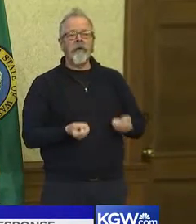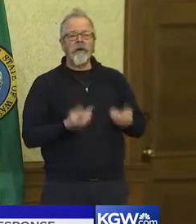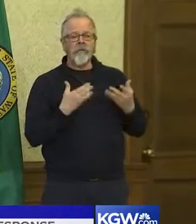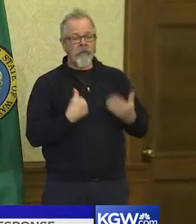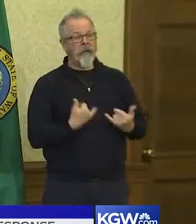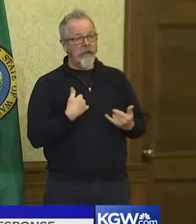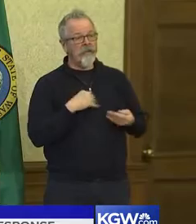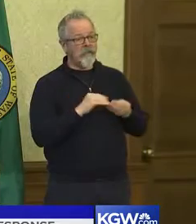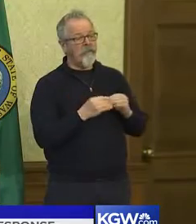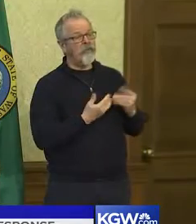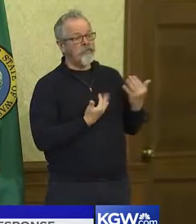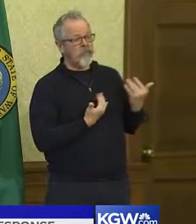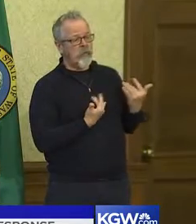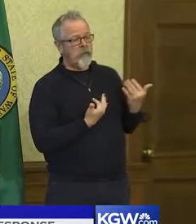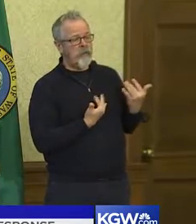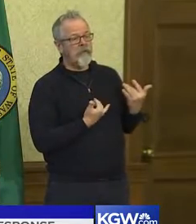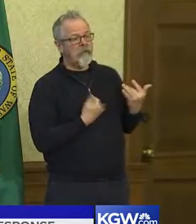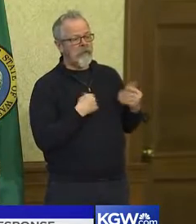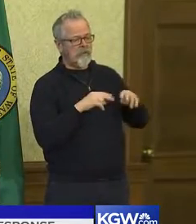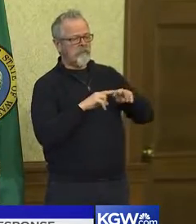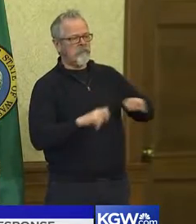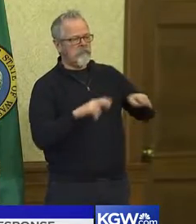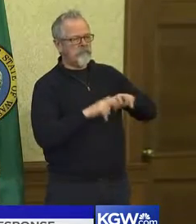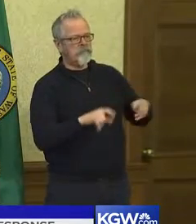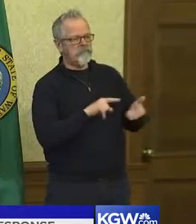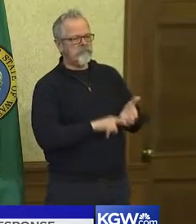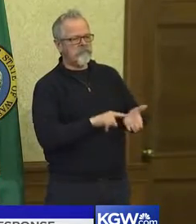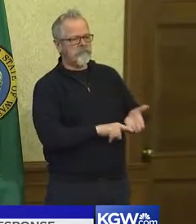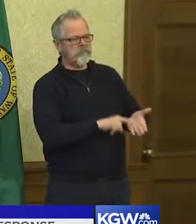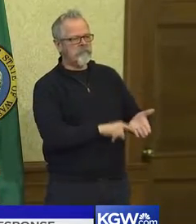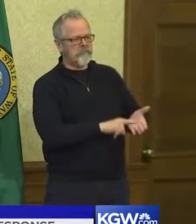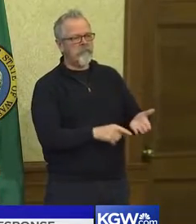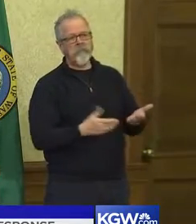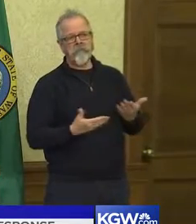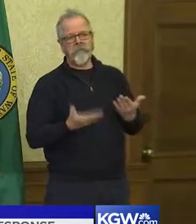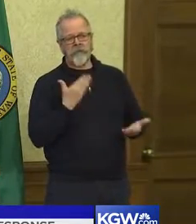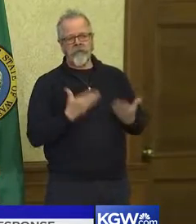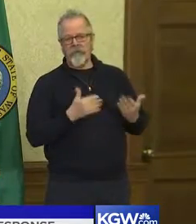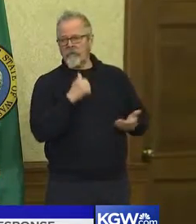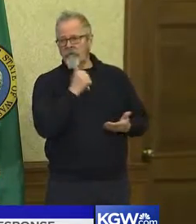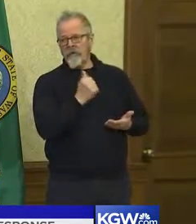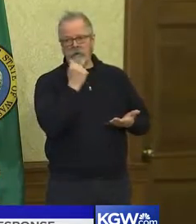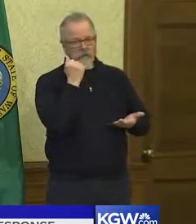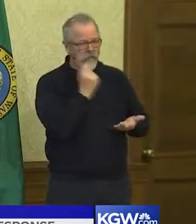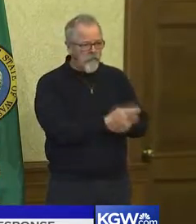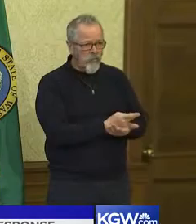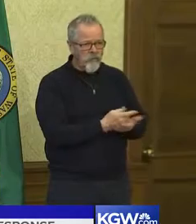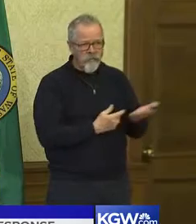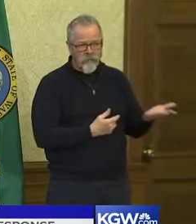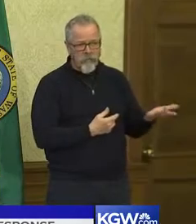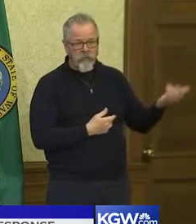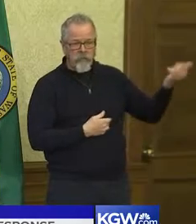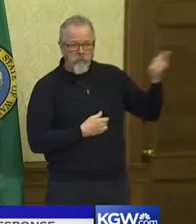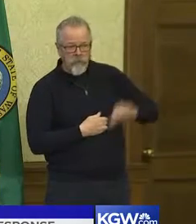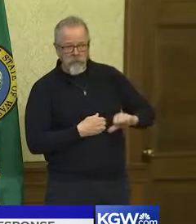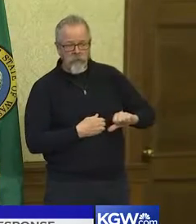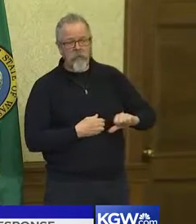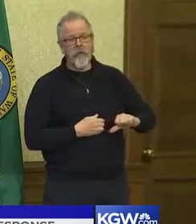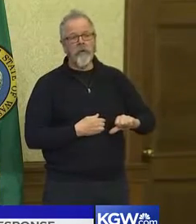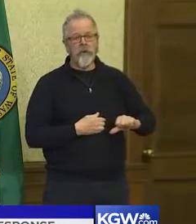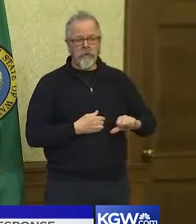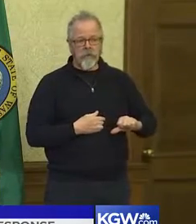been able to get approved for benefits thus far. Most importantly, a majority of them will